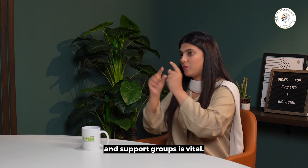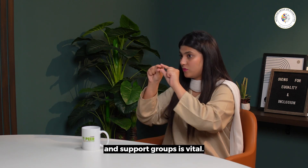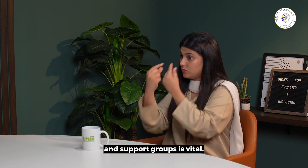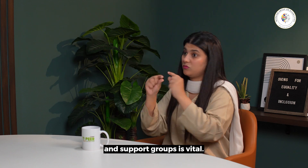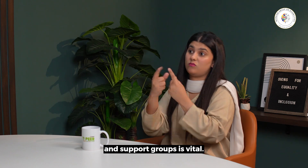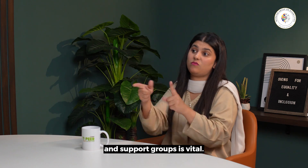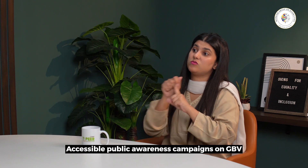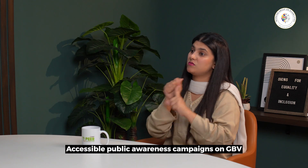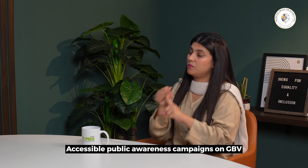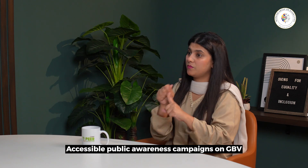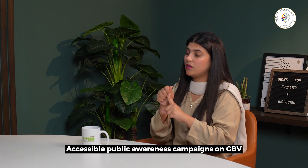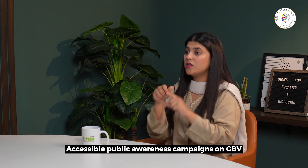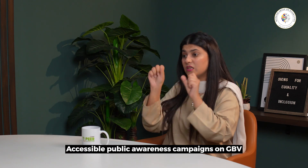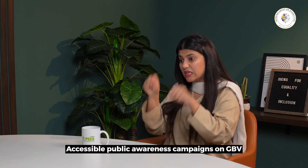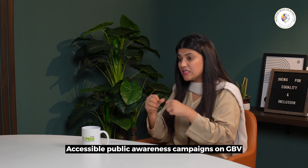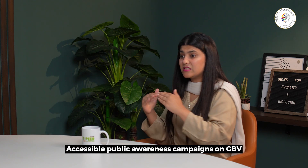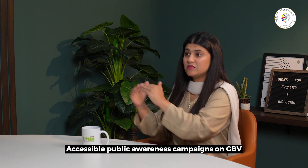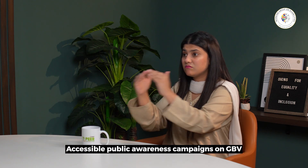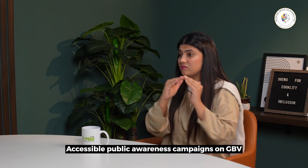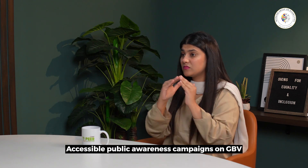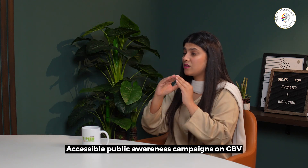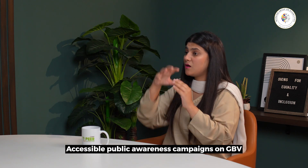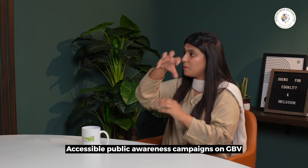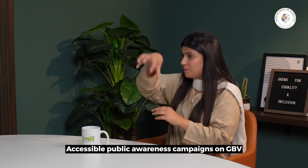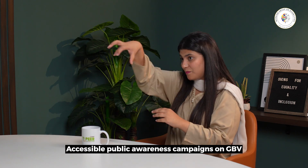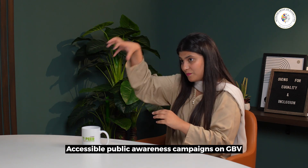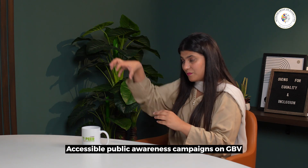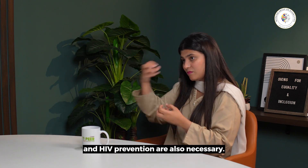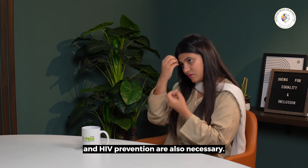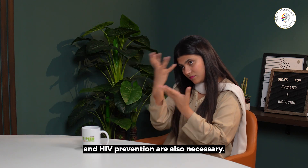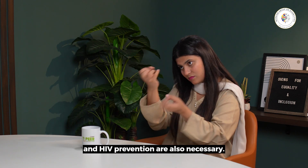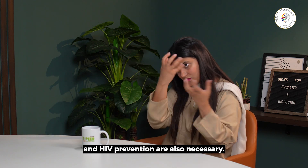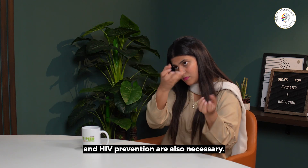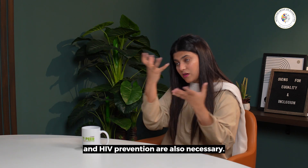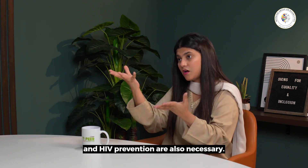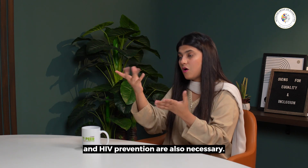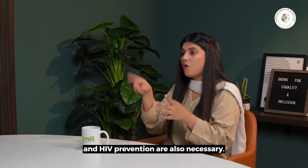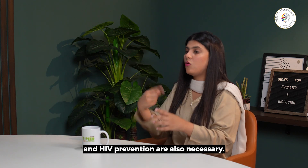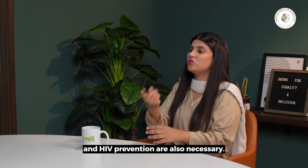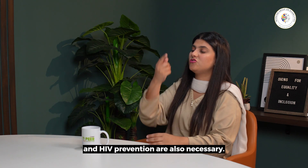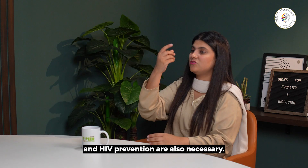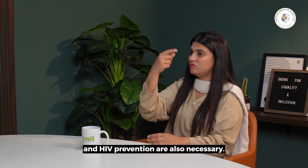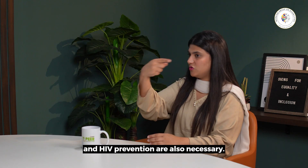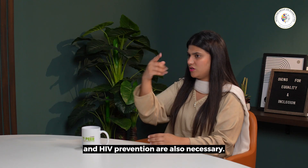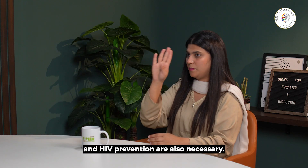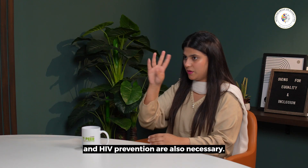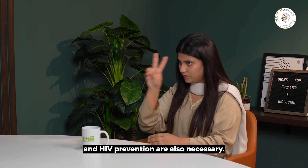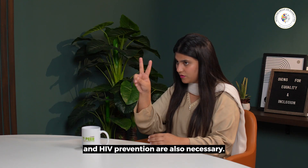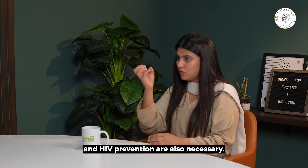vital. Accessible public awareness campaigns on GBV and HIV prevention are also necessary.